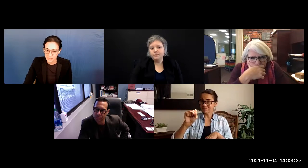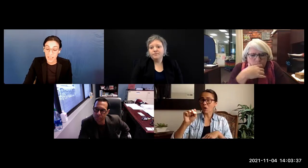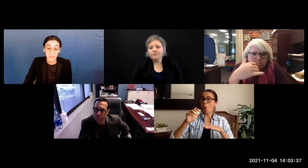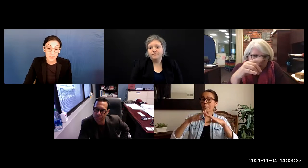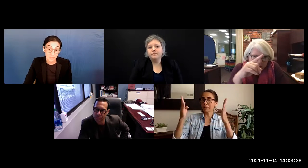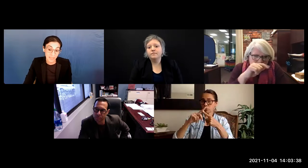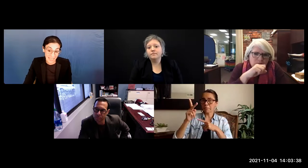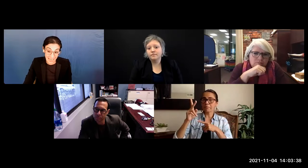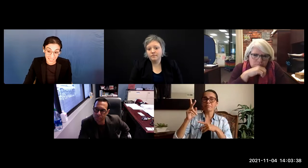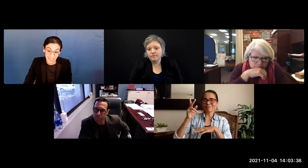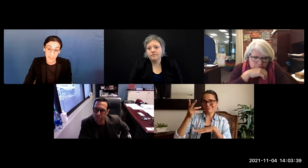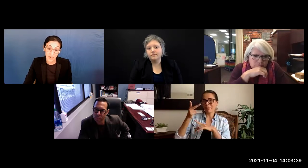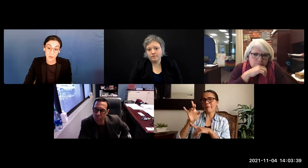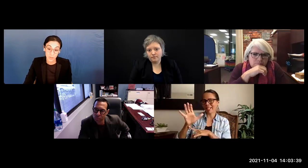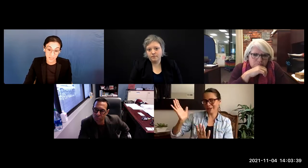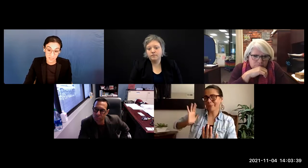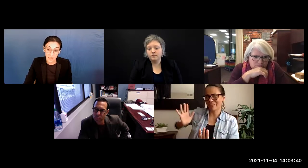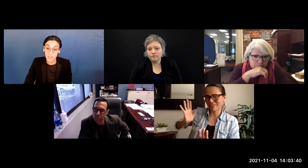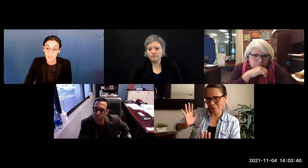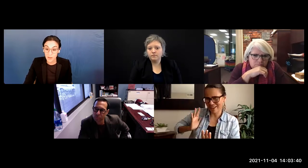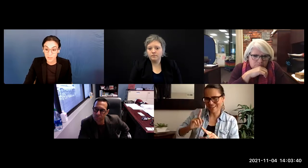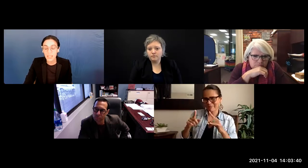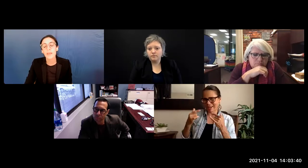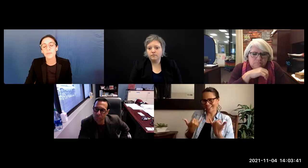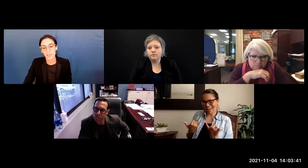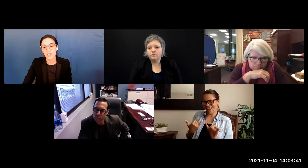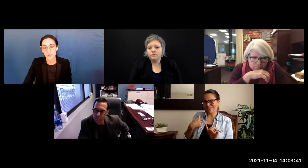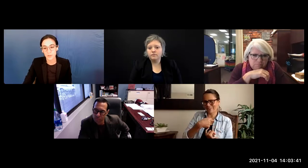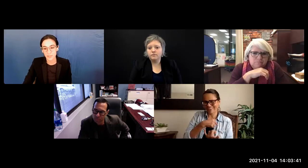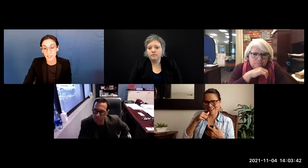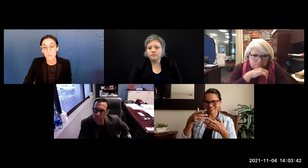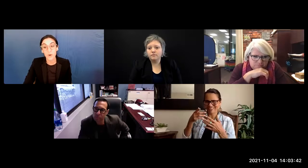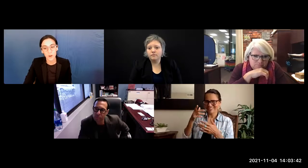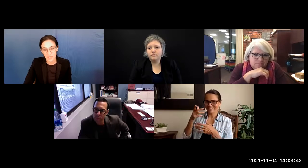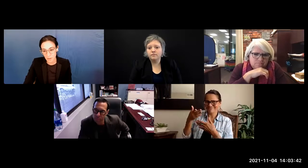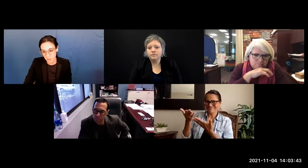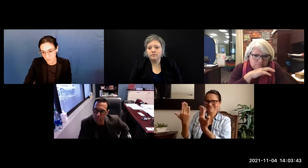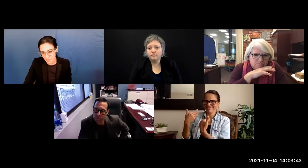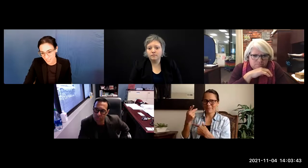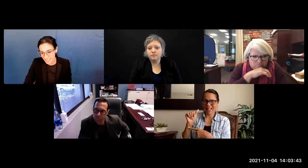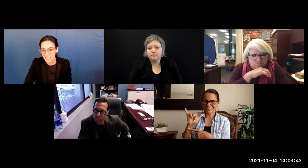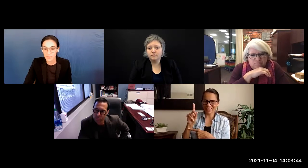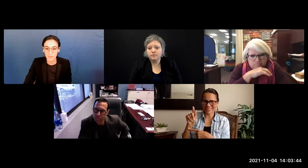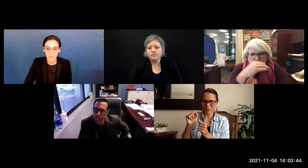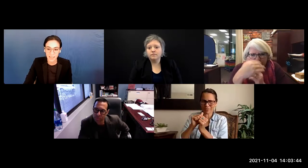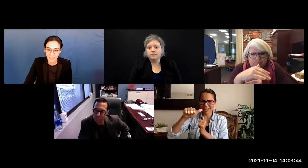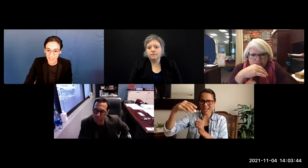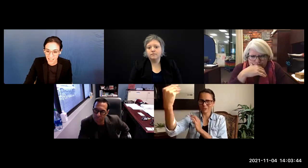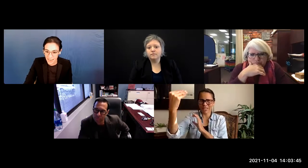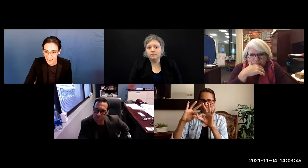As well as play dates that are open to the public. I'm sorry, the interpreter's clarifying. They were open to the public previously, but we have not had